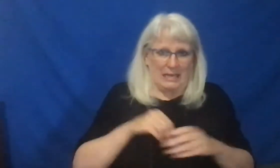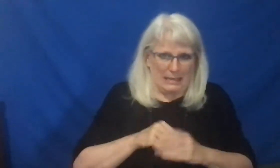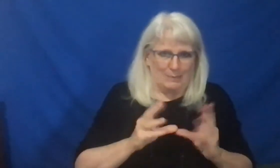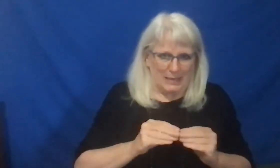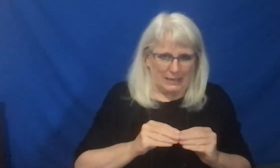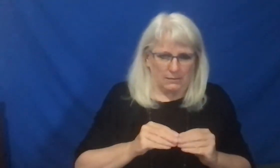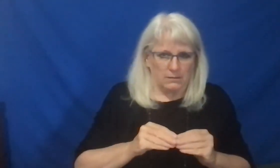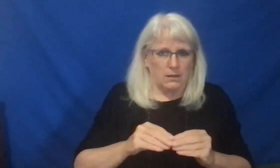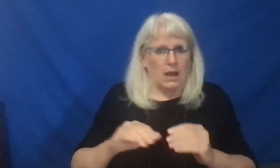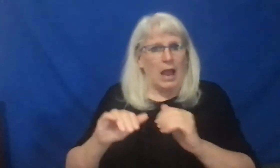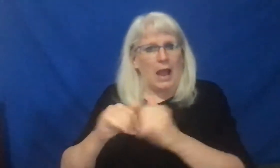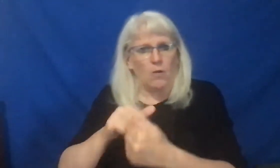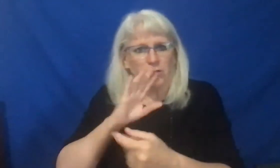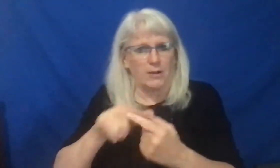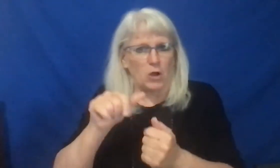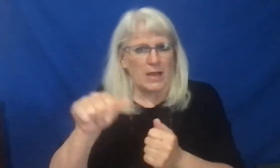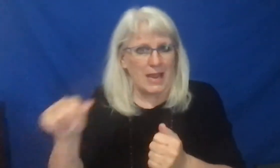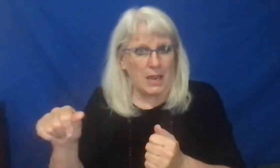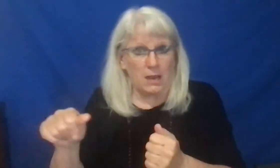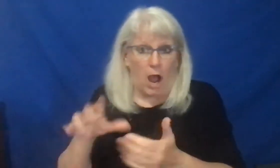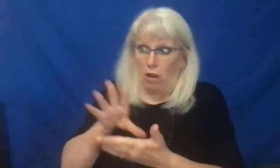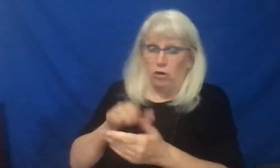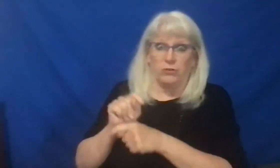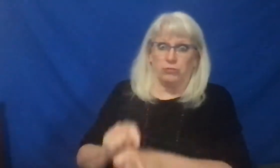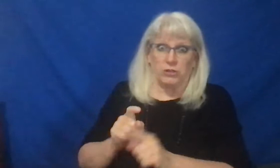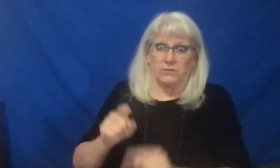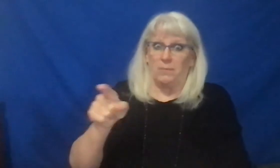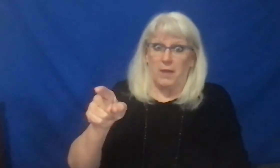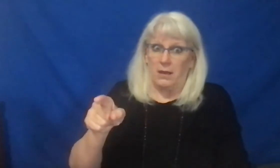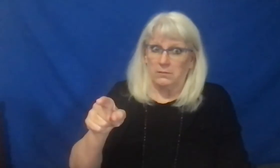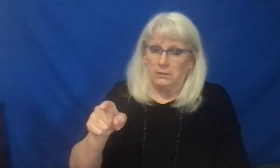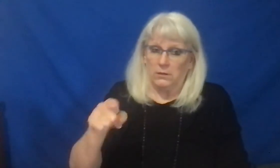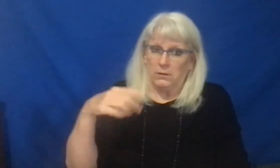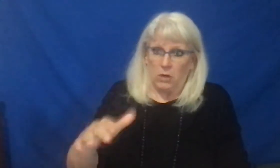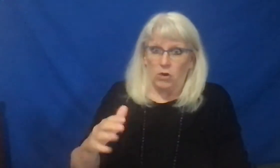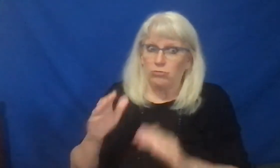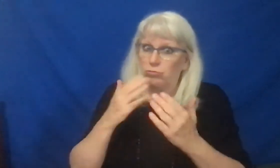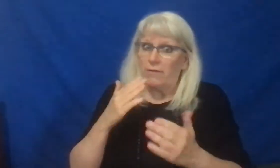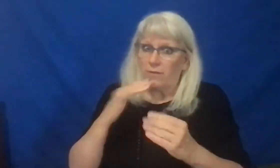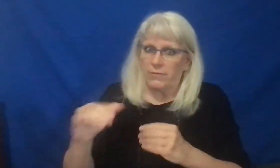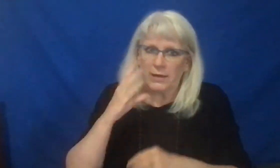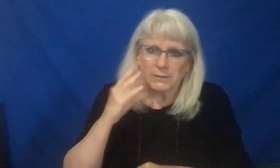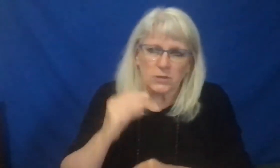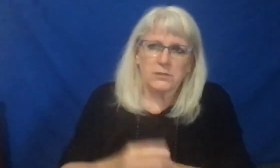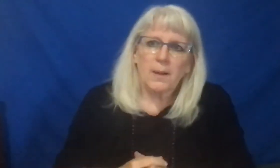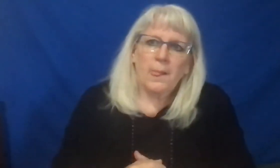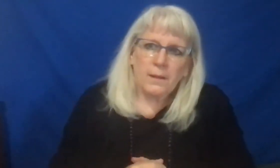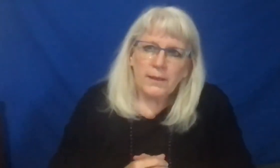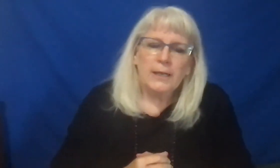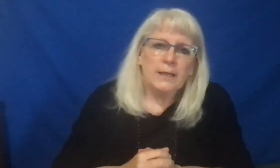Alcoholics Anonymous. What a lesson in our traditions. I'm really grateful for that experience. Um, I,